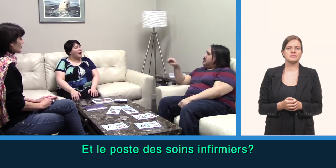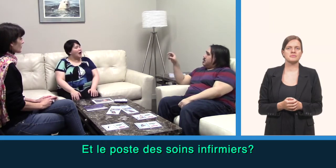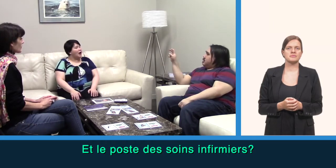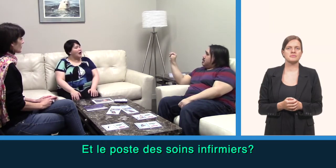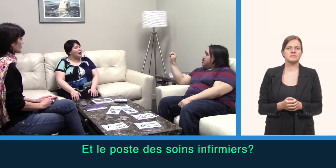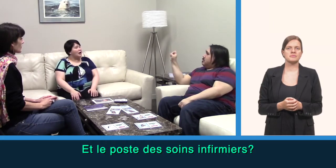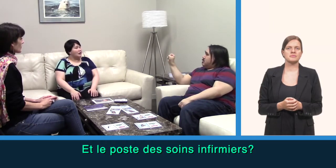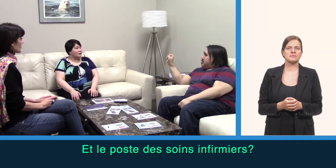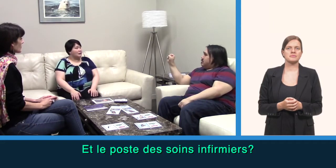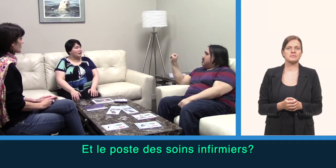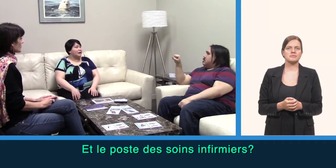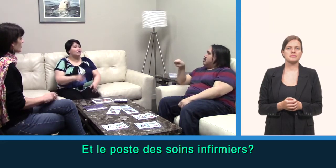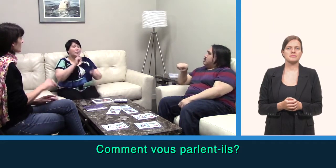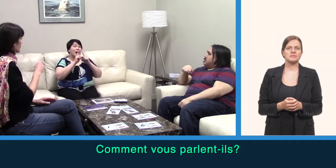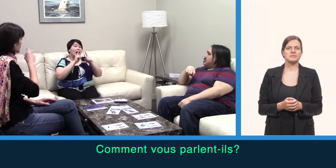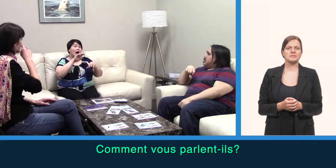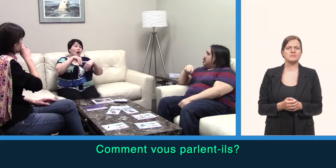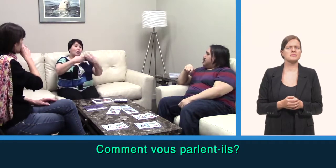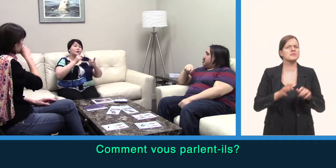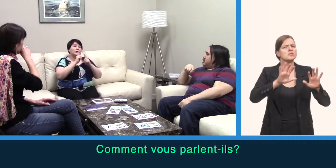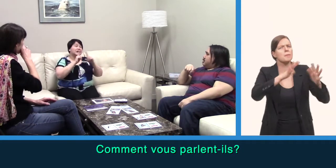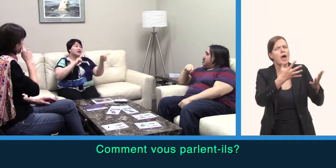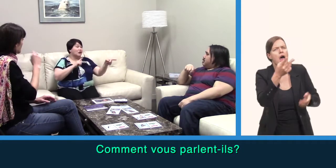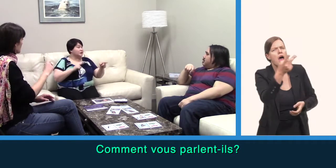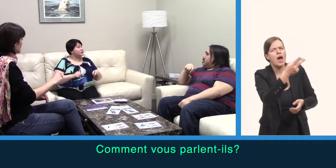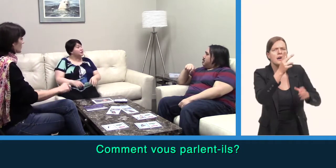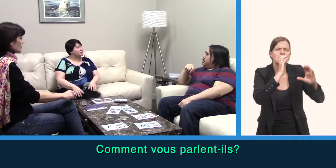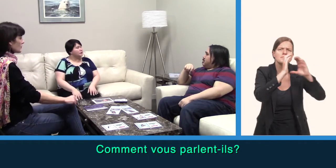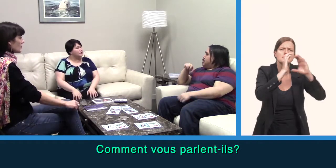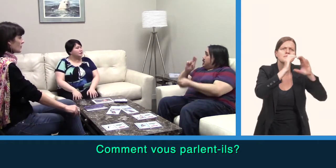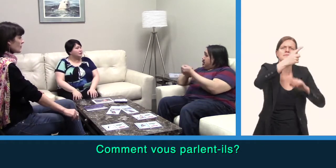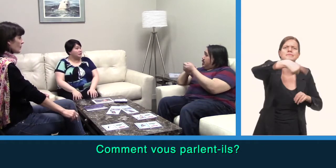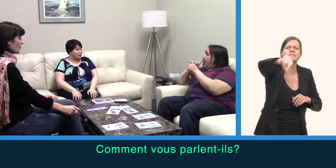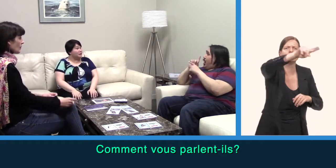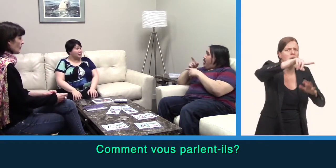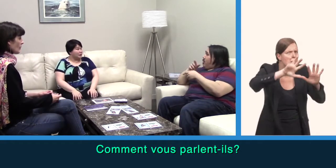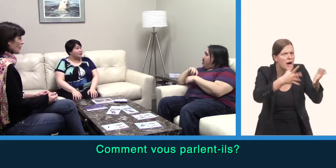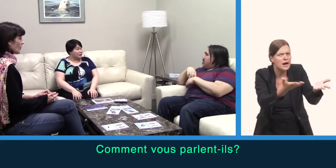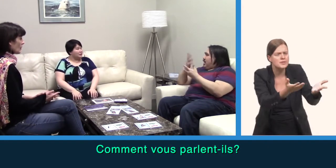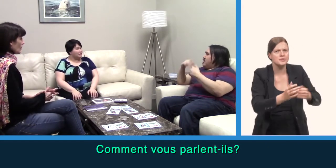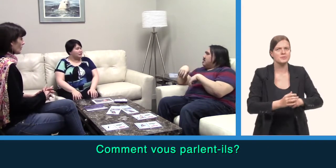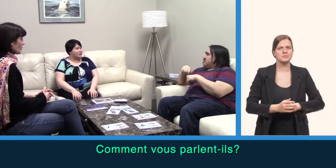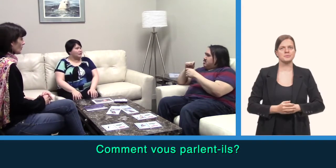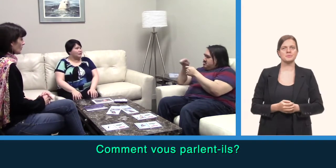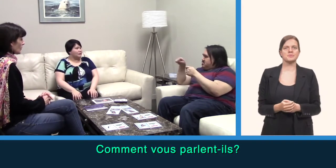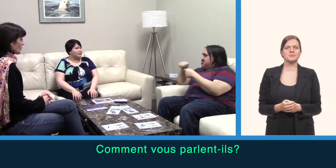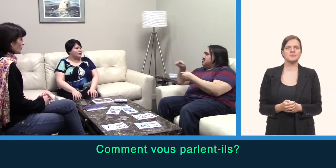Yeah. I know, but how do they talk to you?